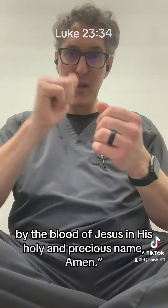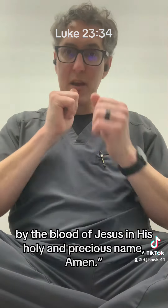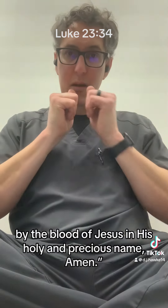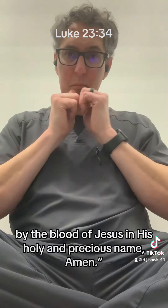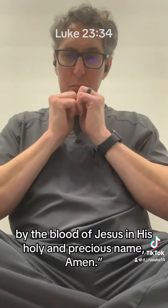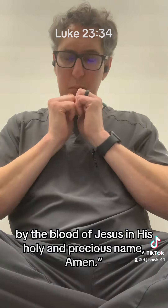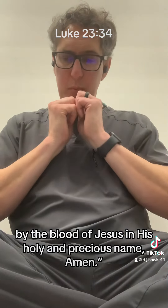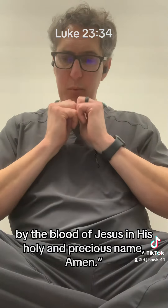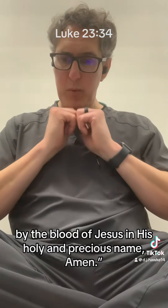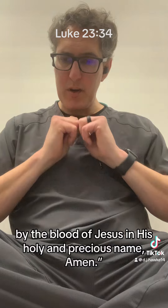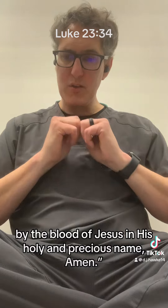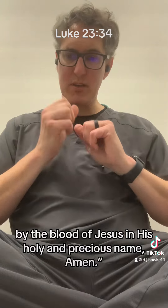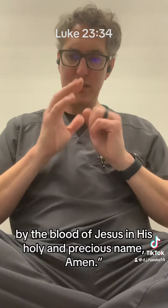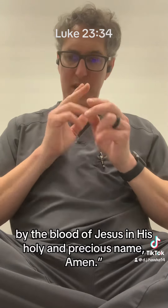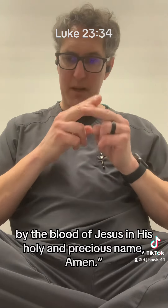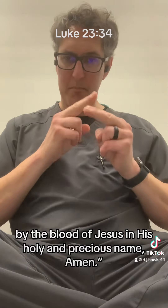and precious name.